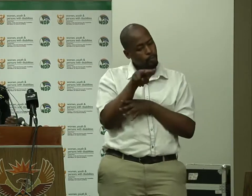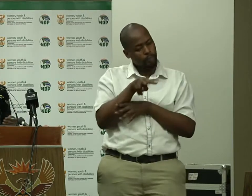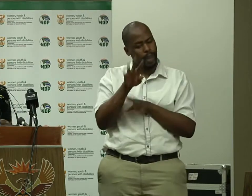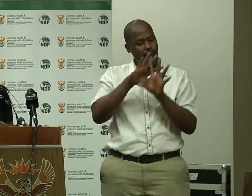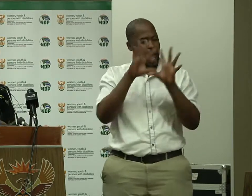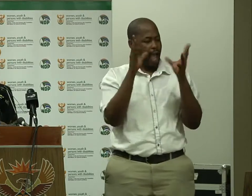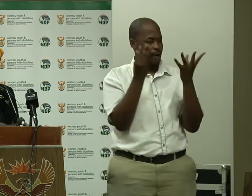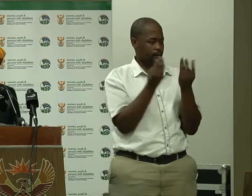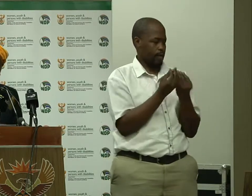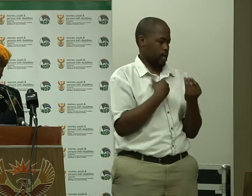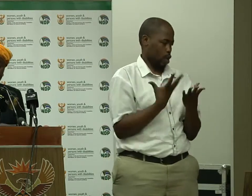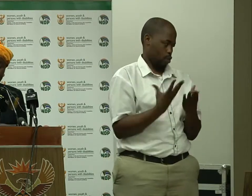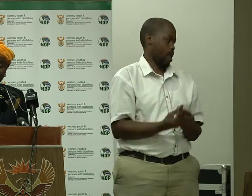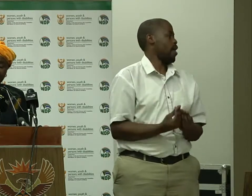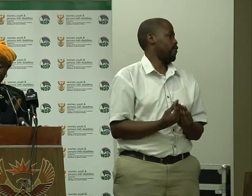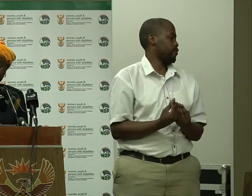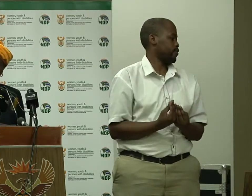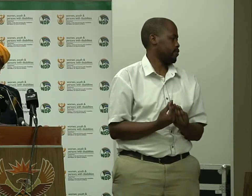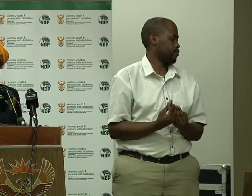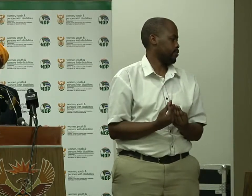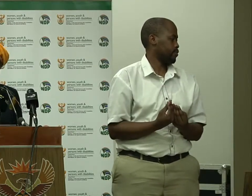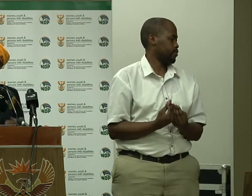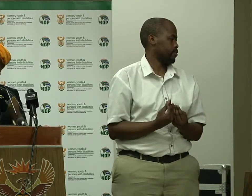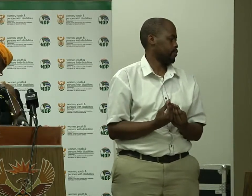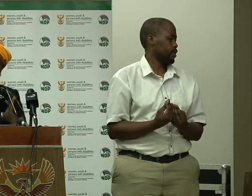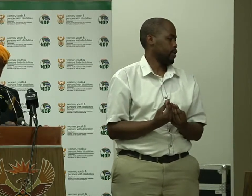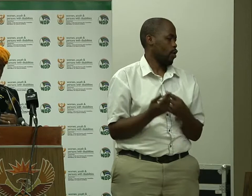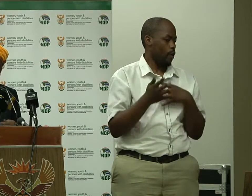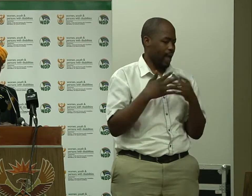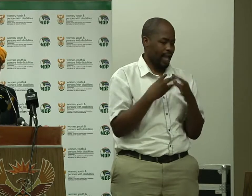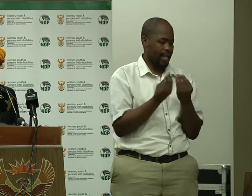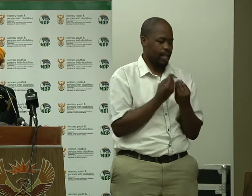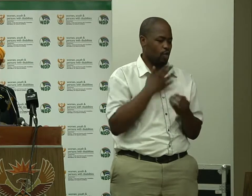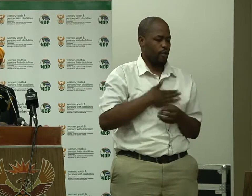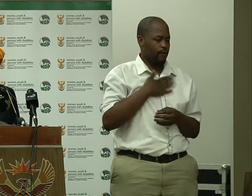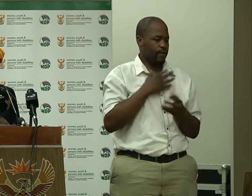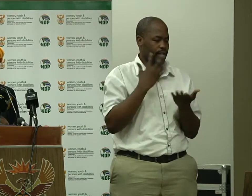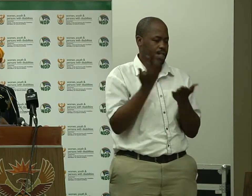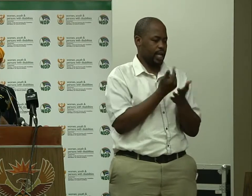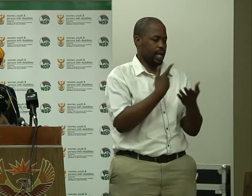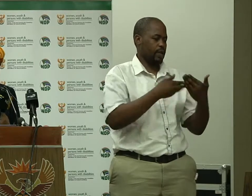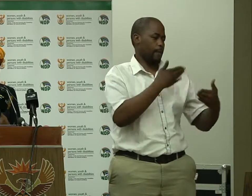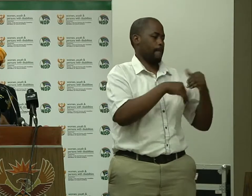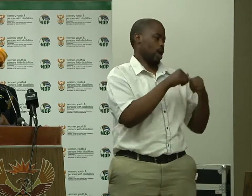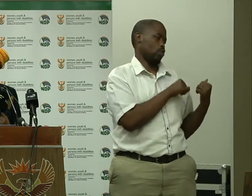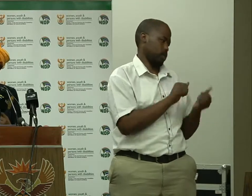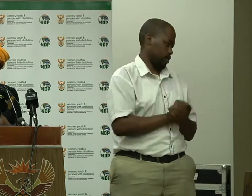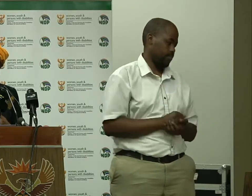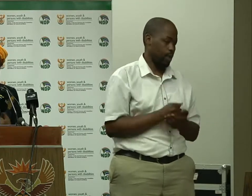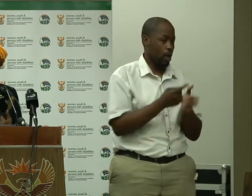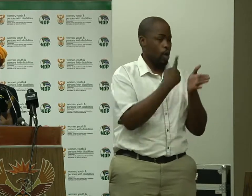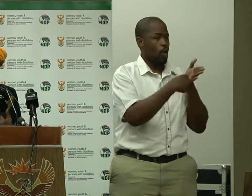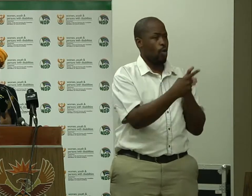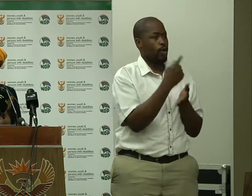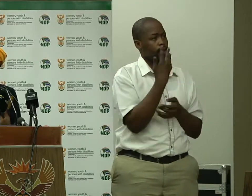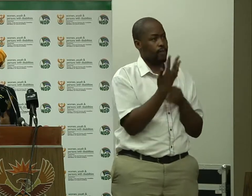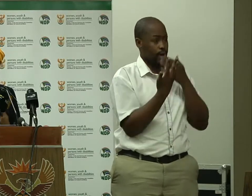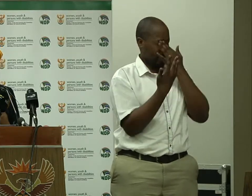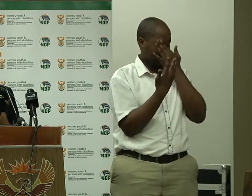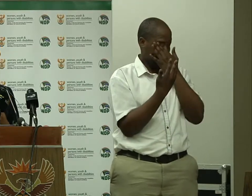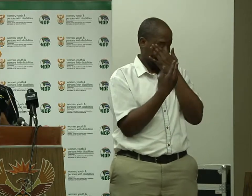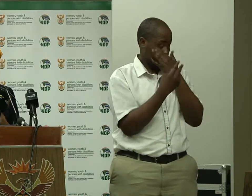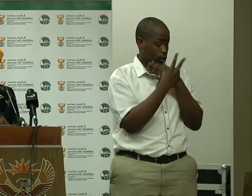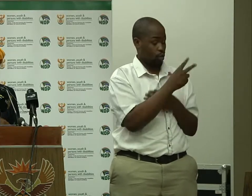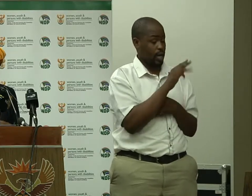to record whatever we felt is taking us backward. Week 5, 29 to